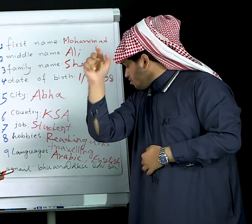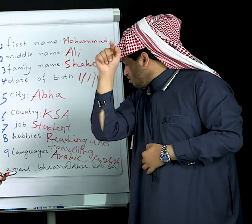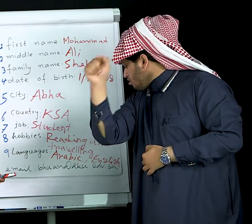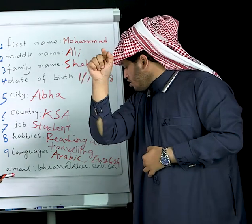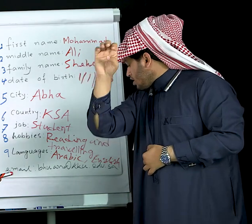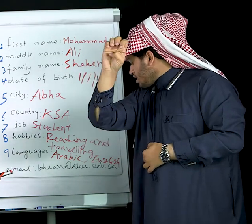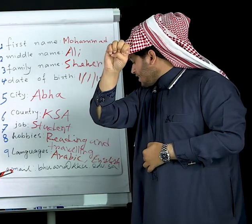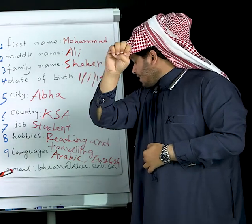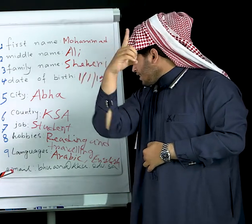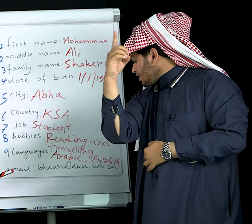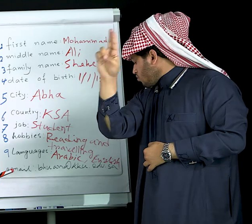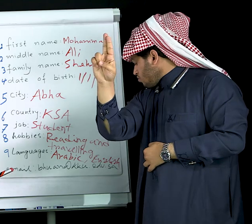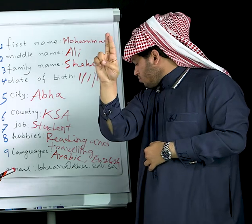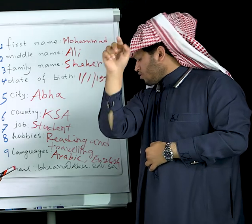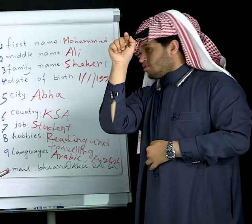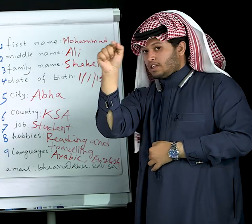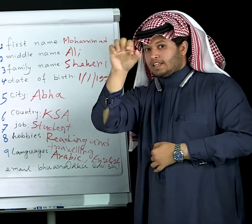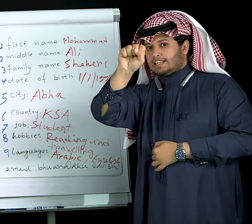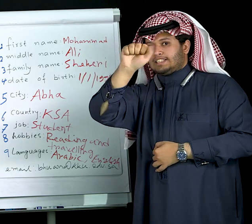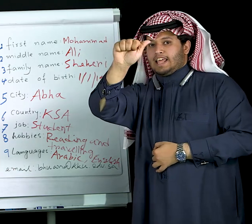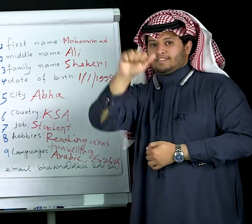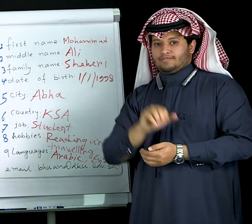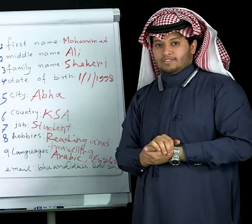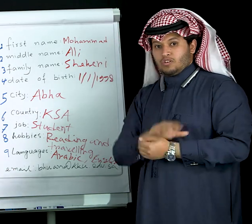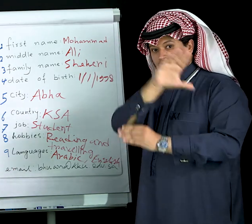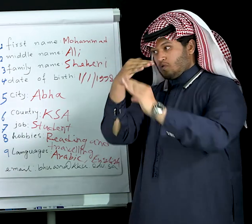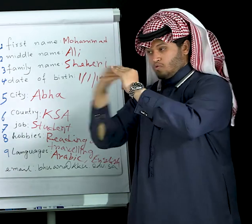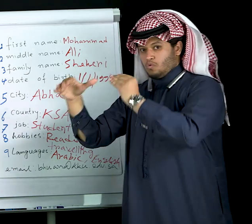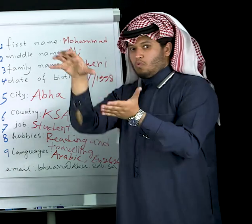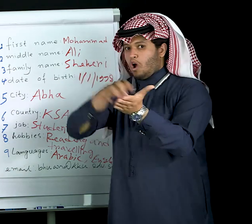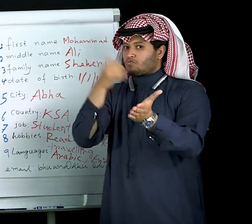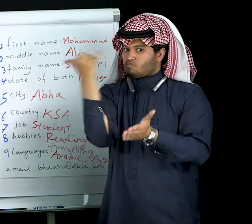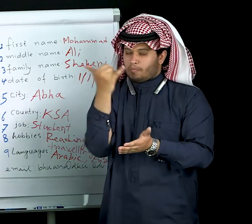you. Okay, thank you very much. Inshallah, if you have any queries, you